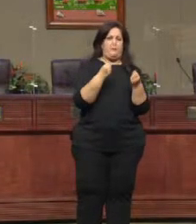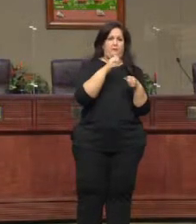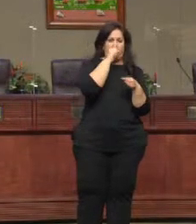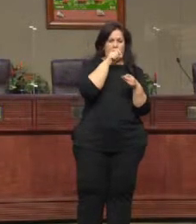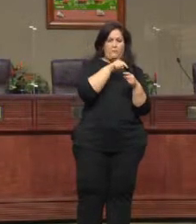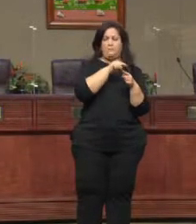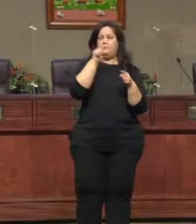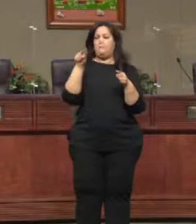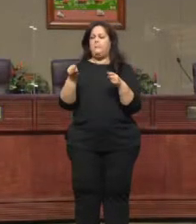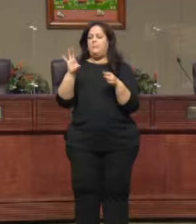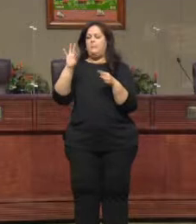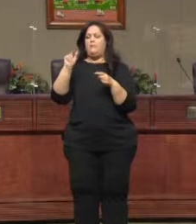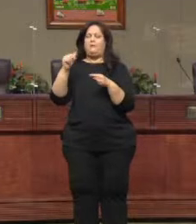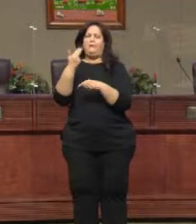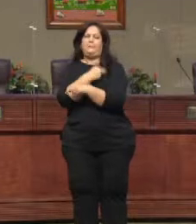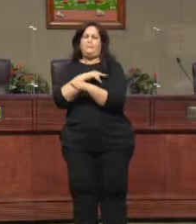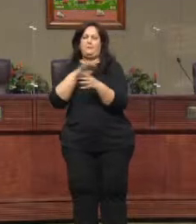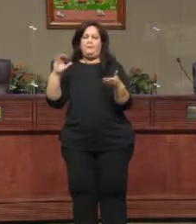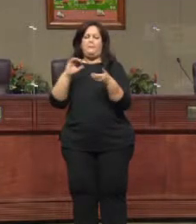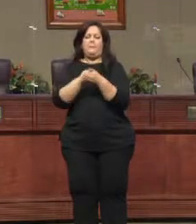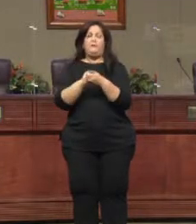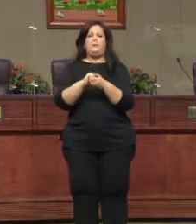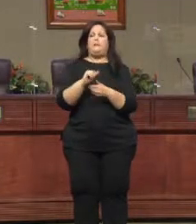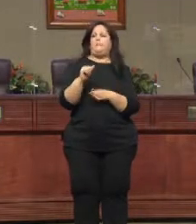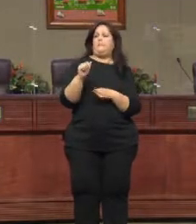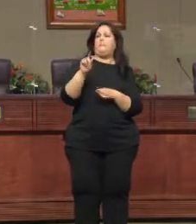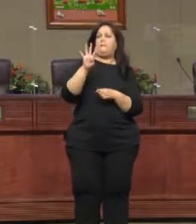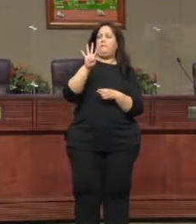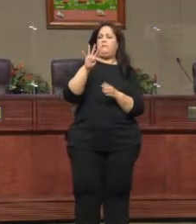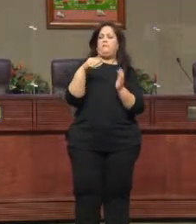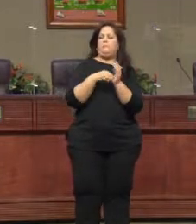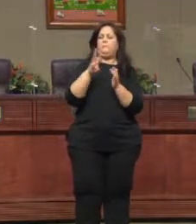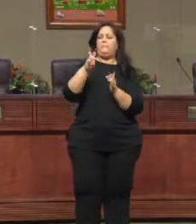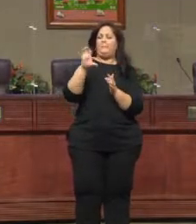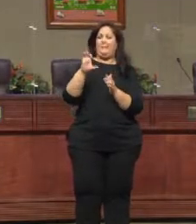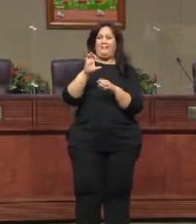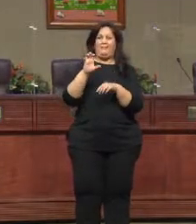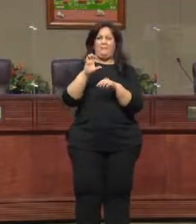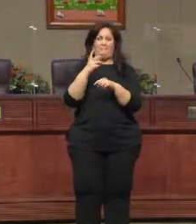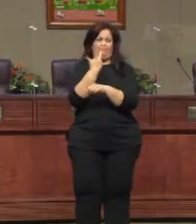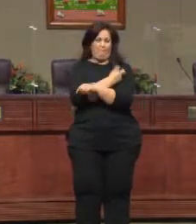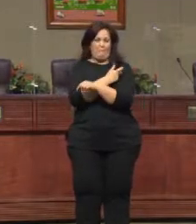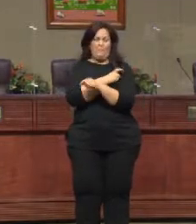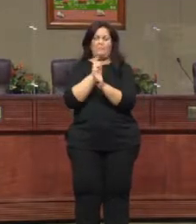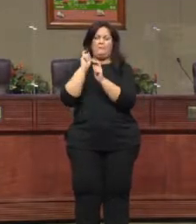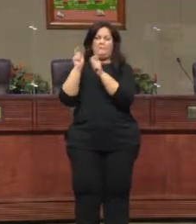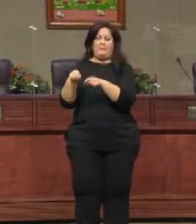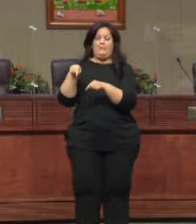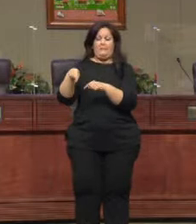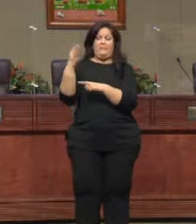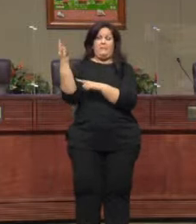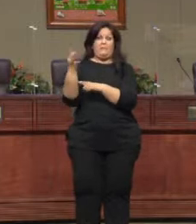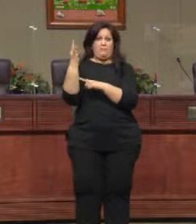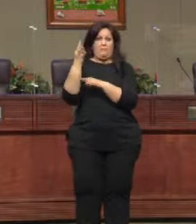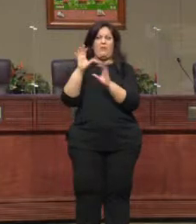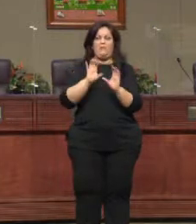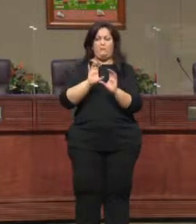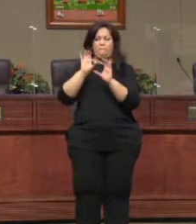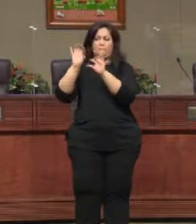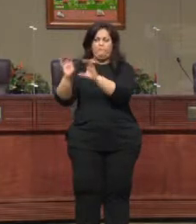another 4,600 doses that Advent Health will distribute this Friday, April the